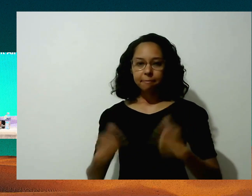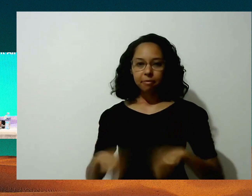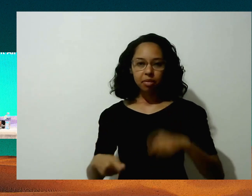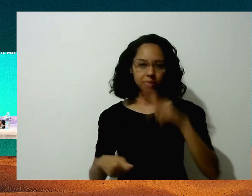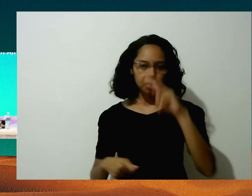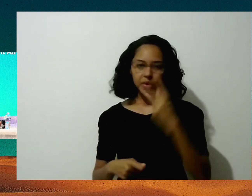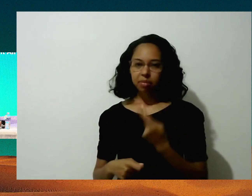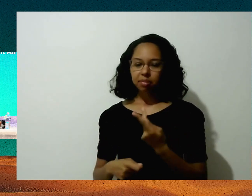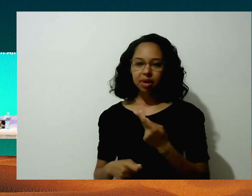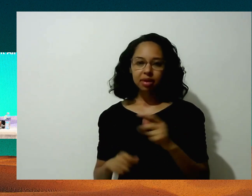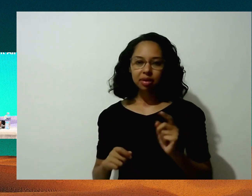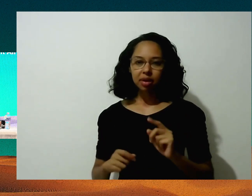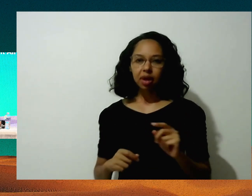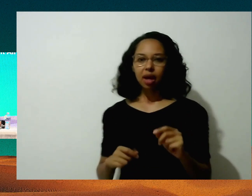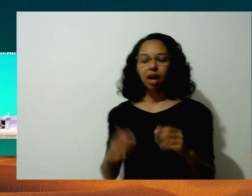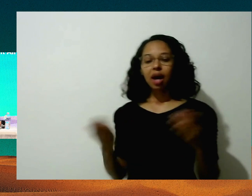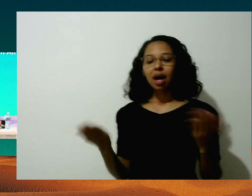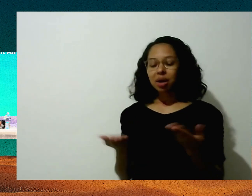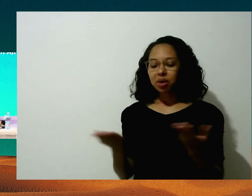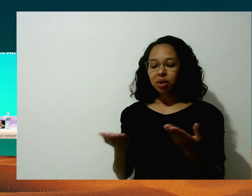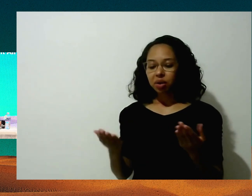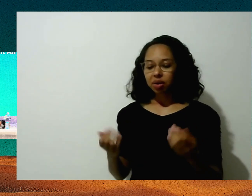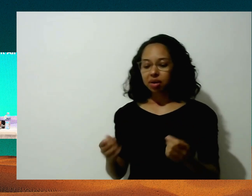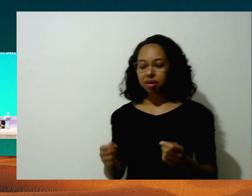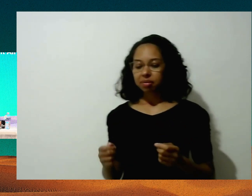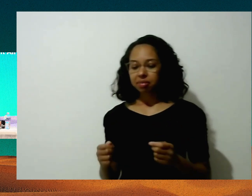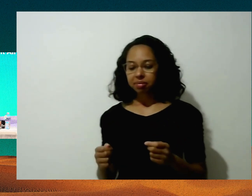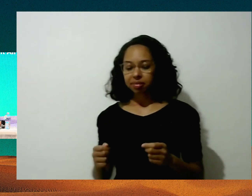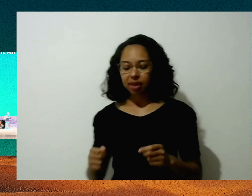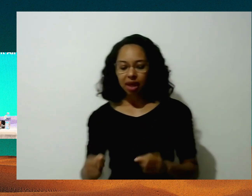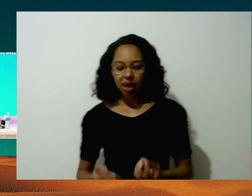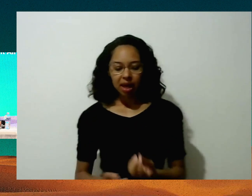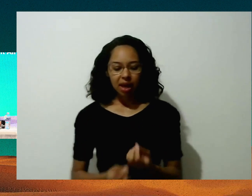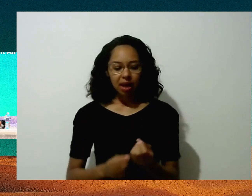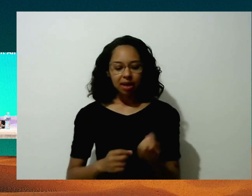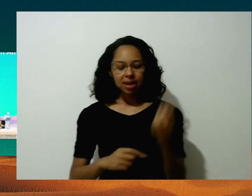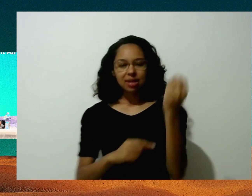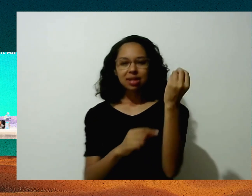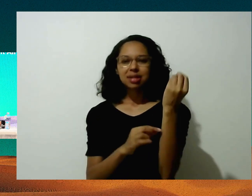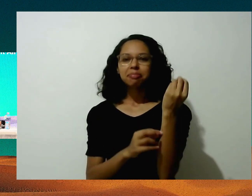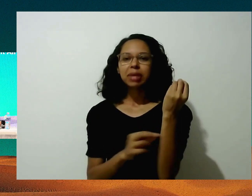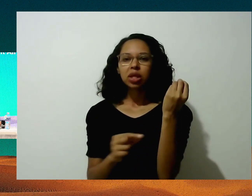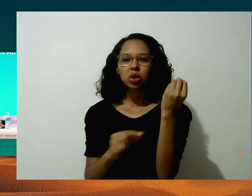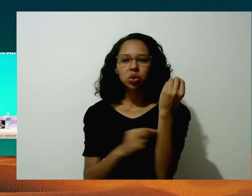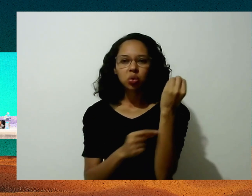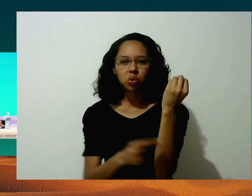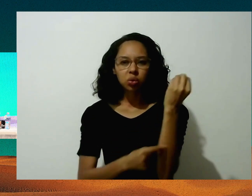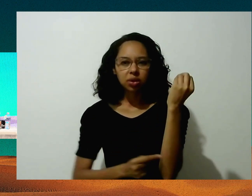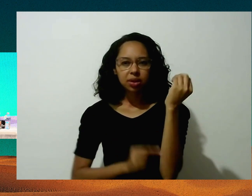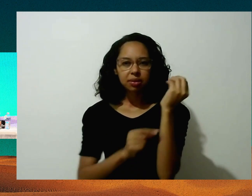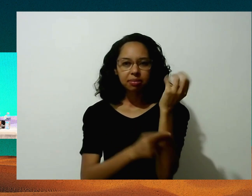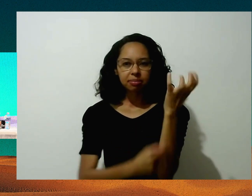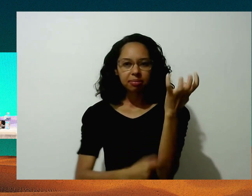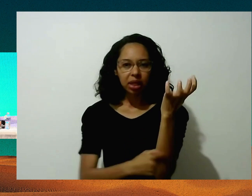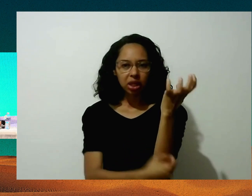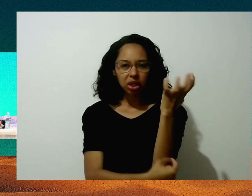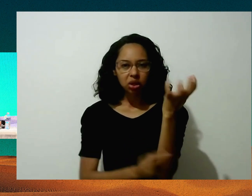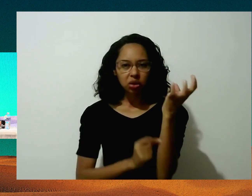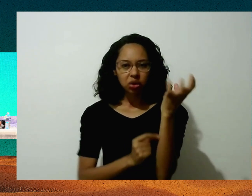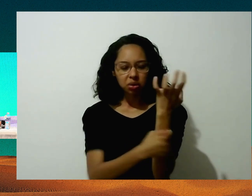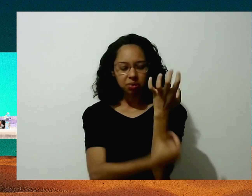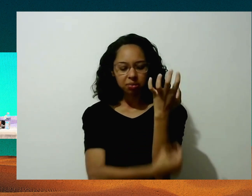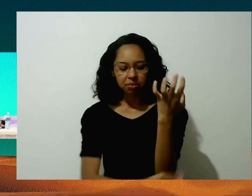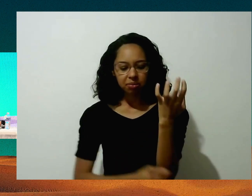to man, a terra produzirá também cardos e abrolhos but the ground would produce thorn and